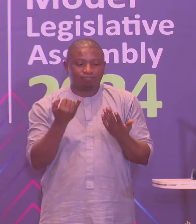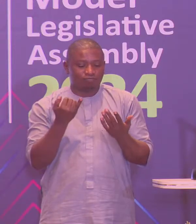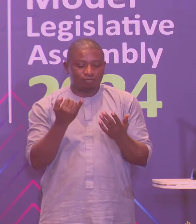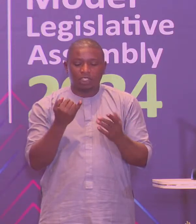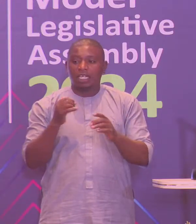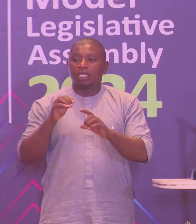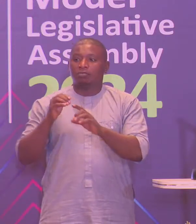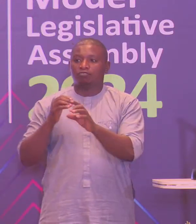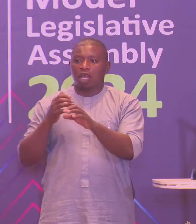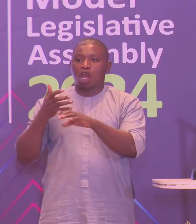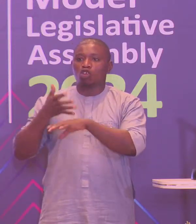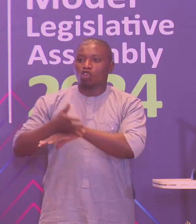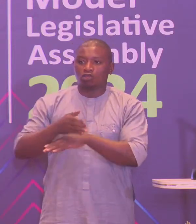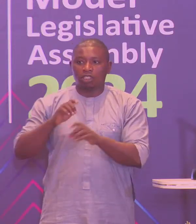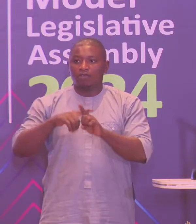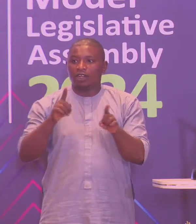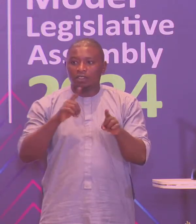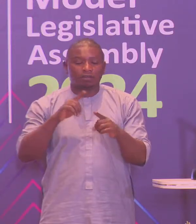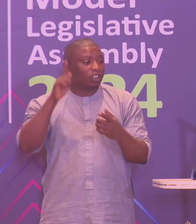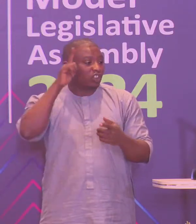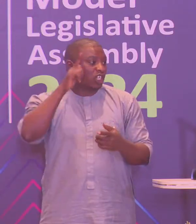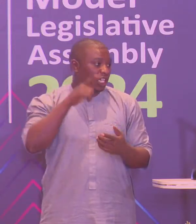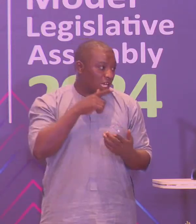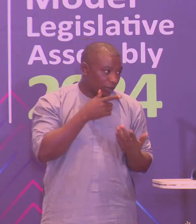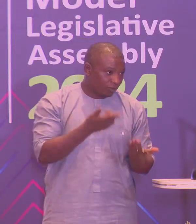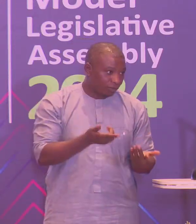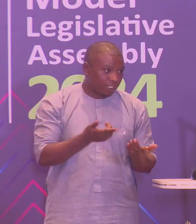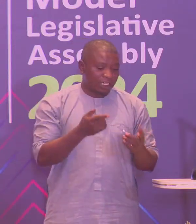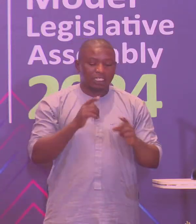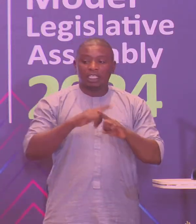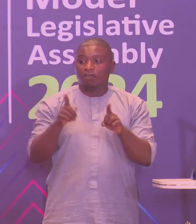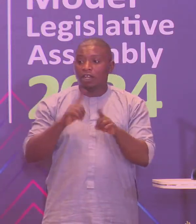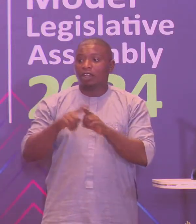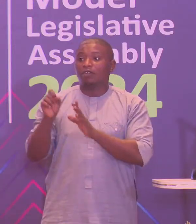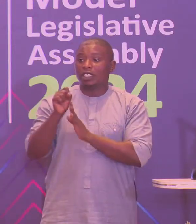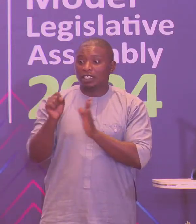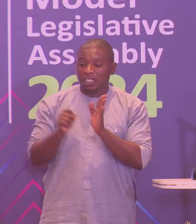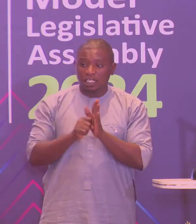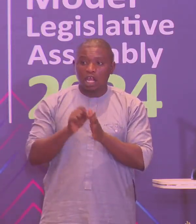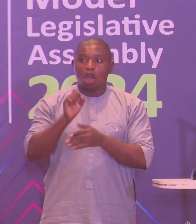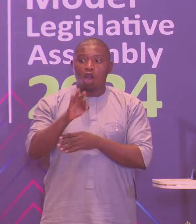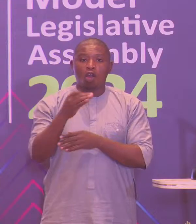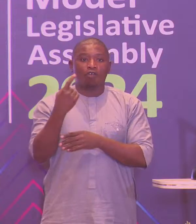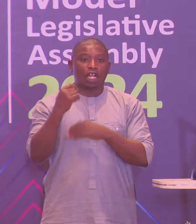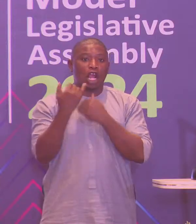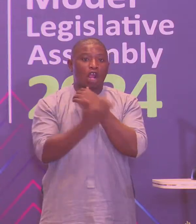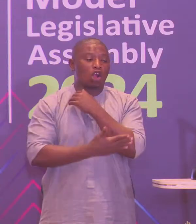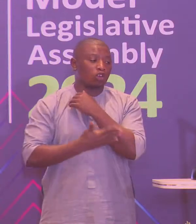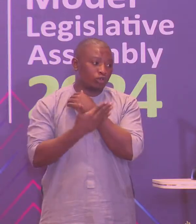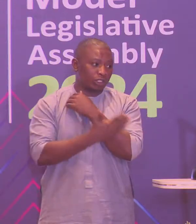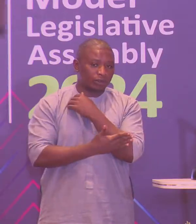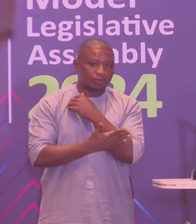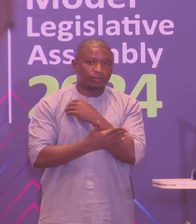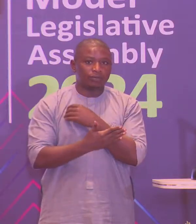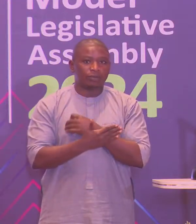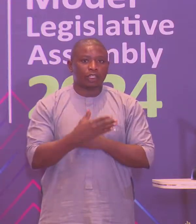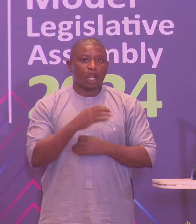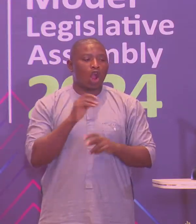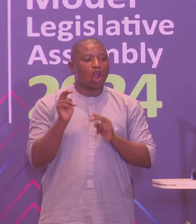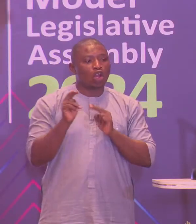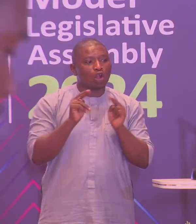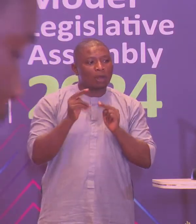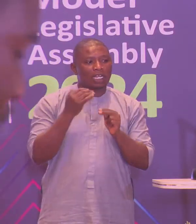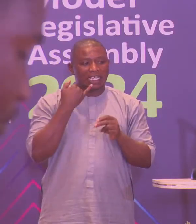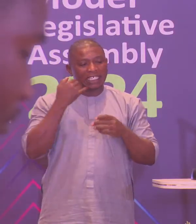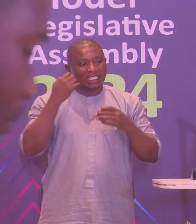the genders, cutting across the states of the country. Normally it's deliberate